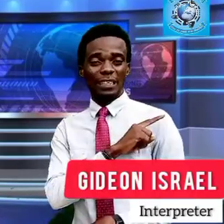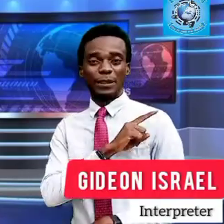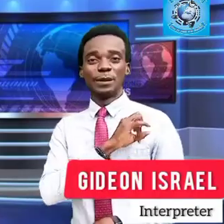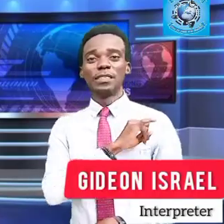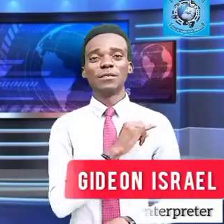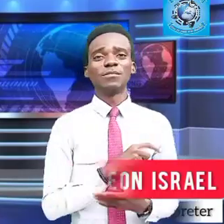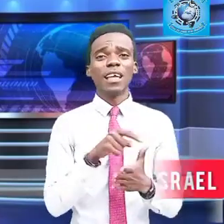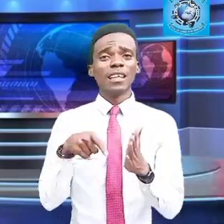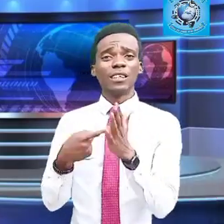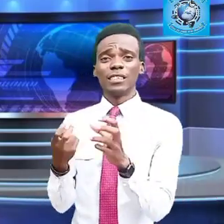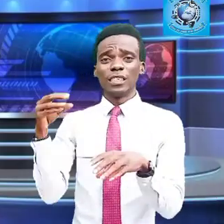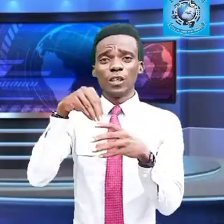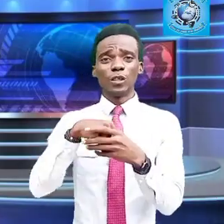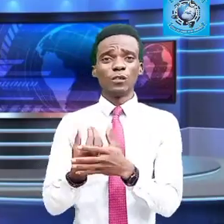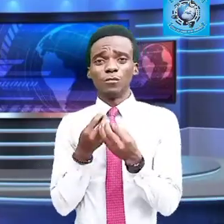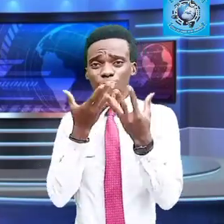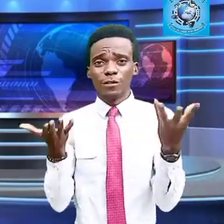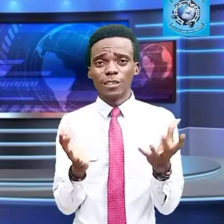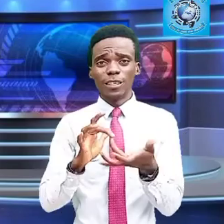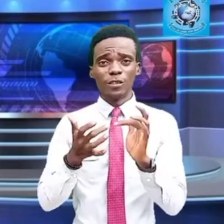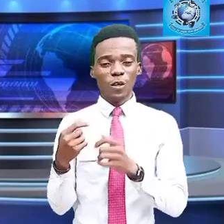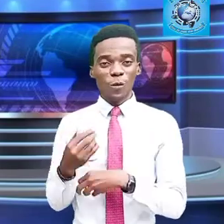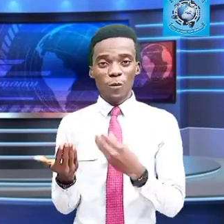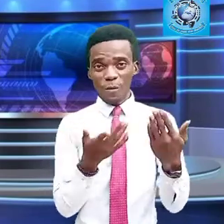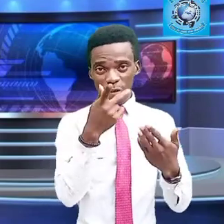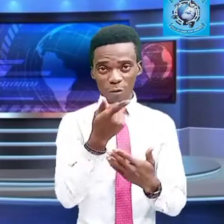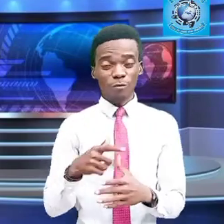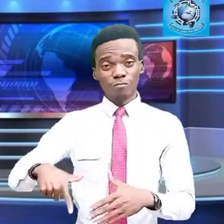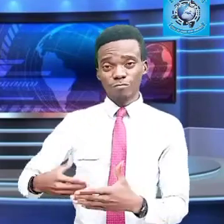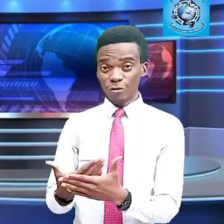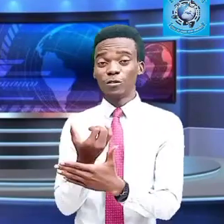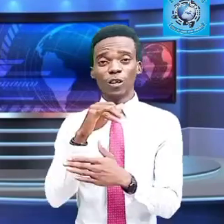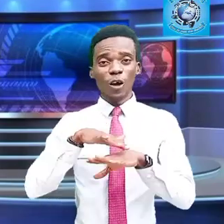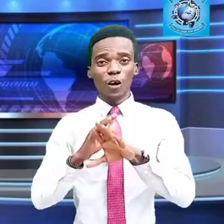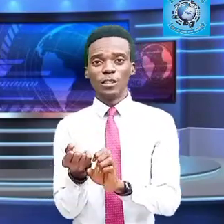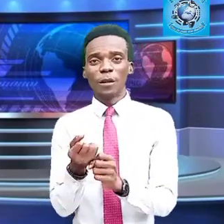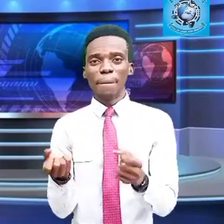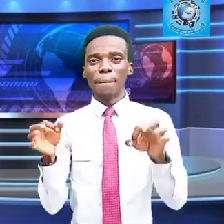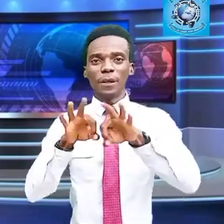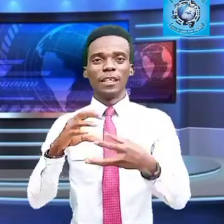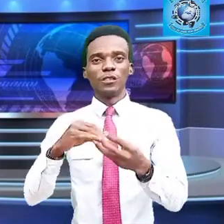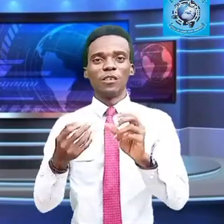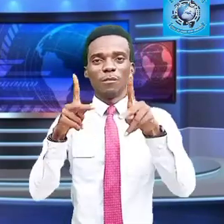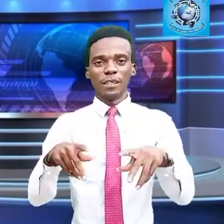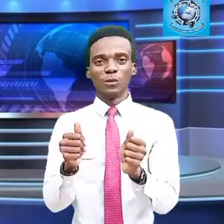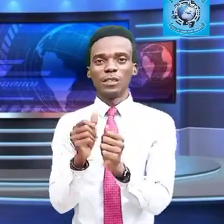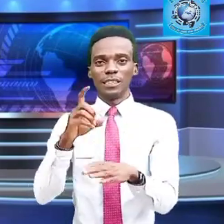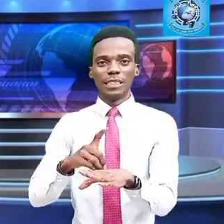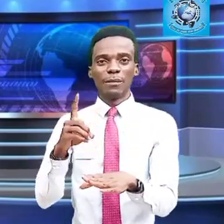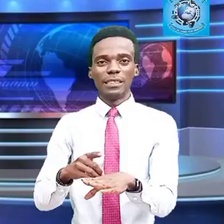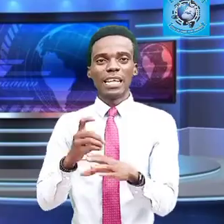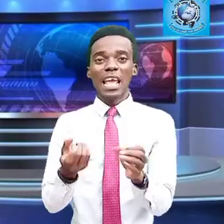Israel. This is the Inclusive News Network. We'll be bringing you the latest news on the major stories of persons with